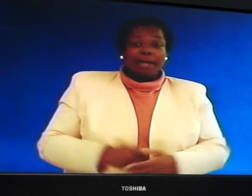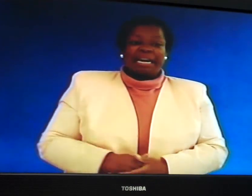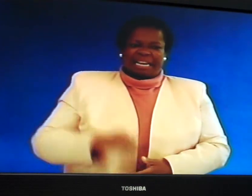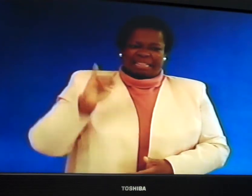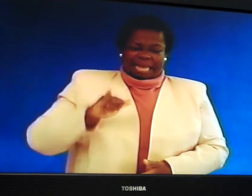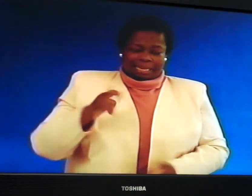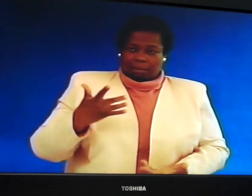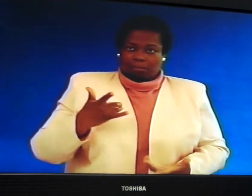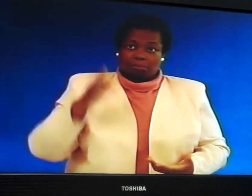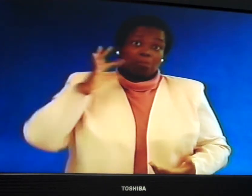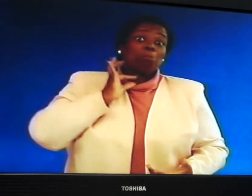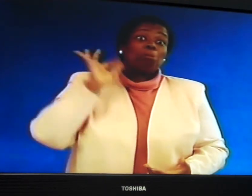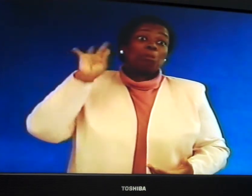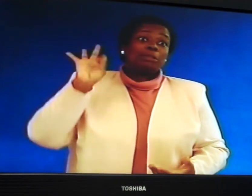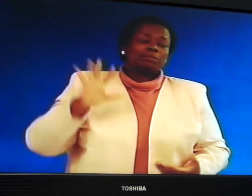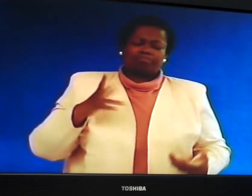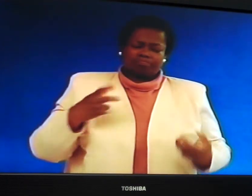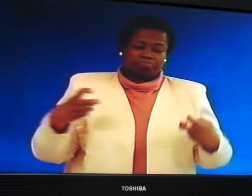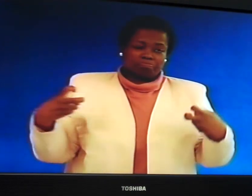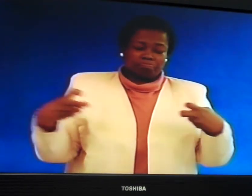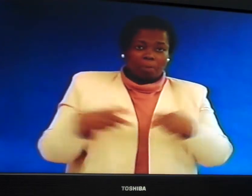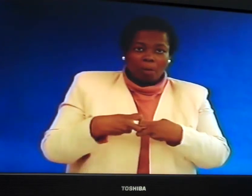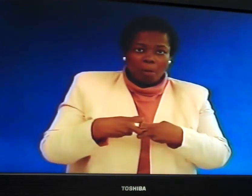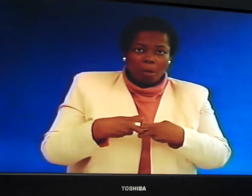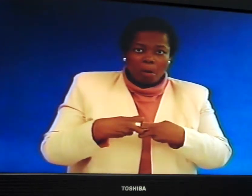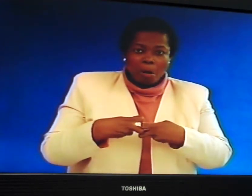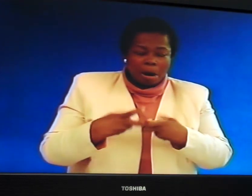Meaning, some of them may have gone to heaven.